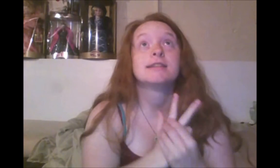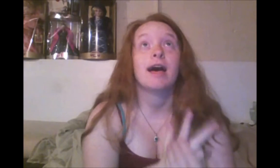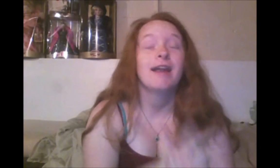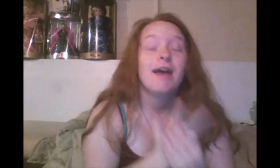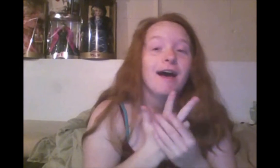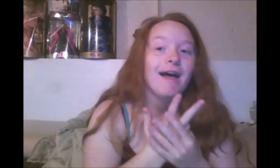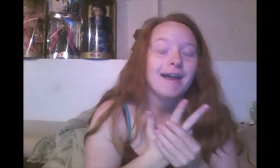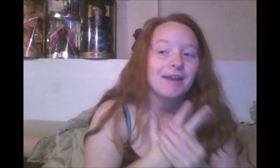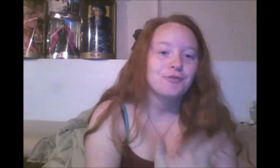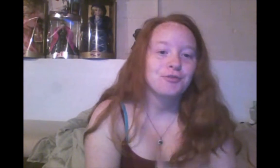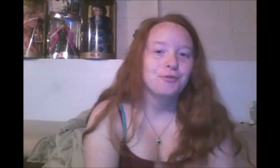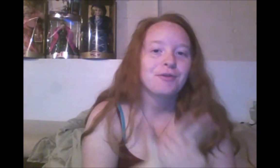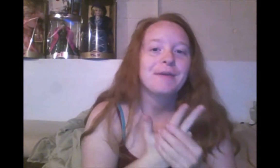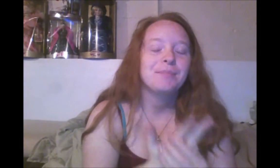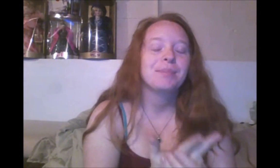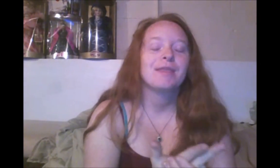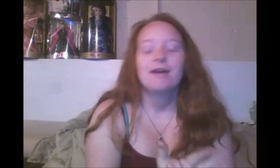I hate this sign. I can never do it right.